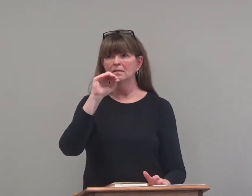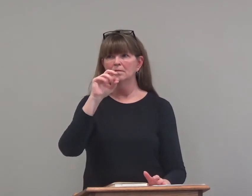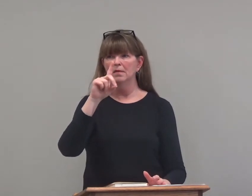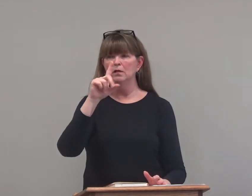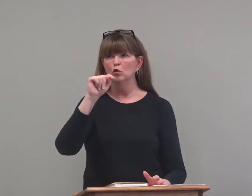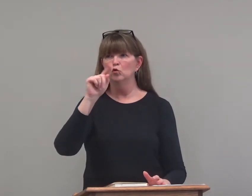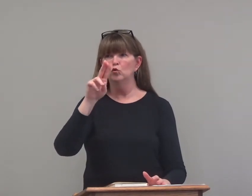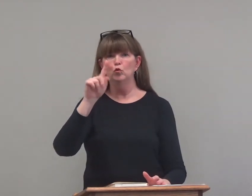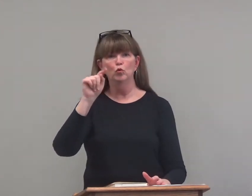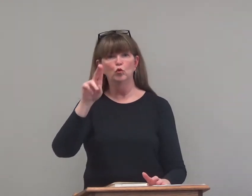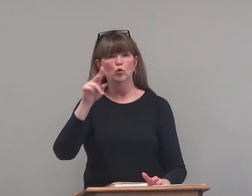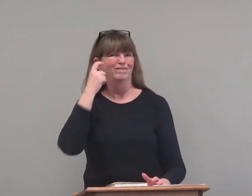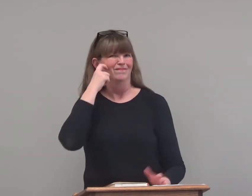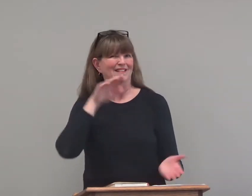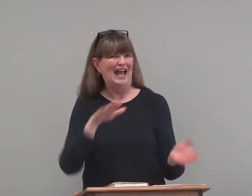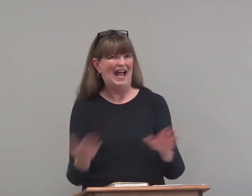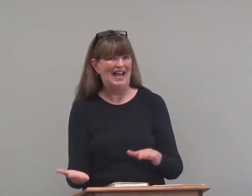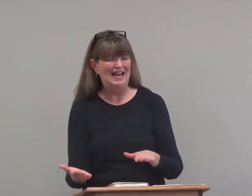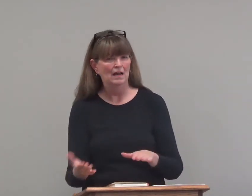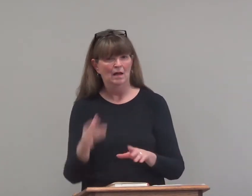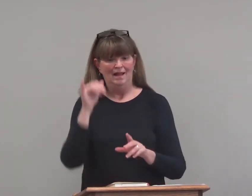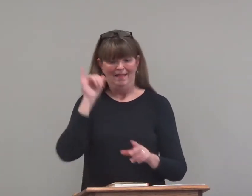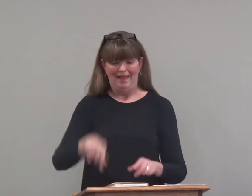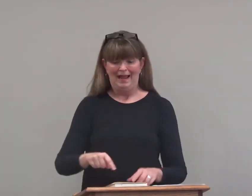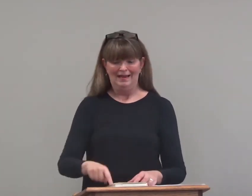Tutu just passed away not long ago.